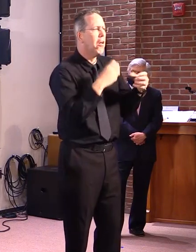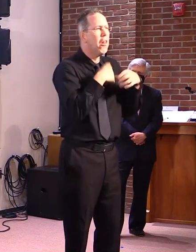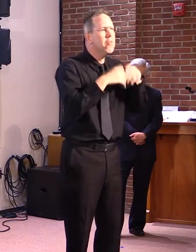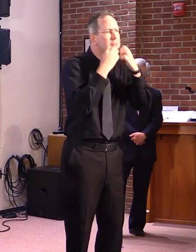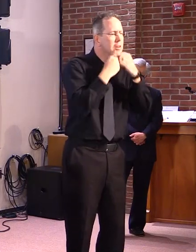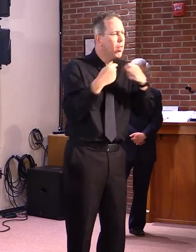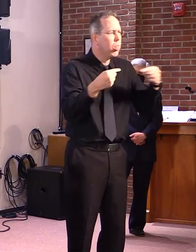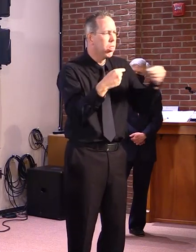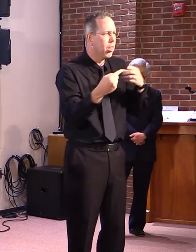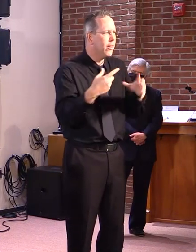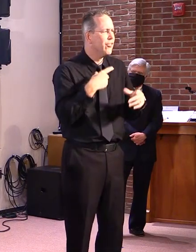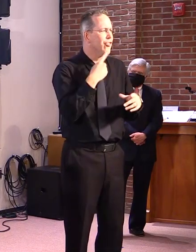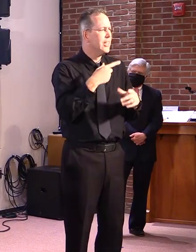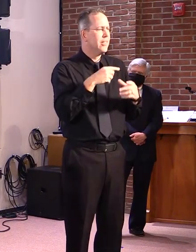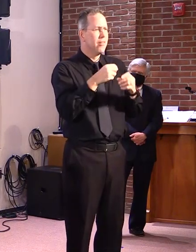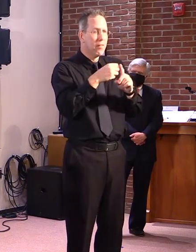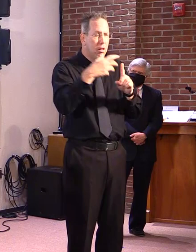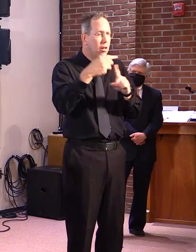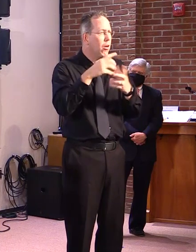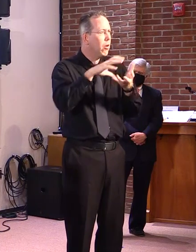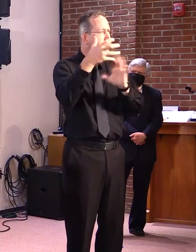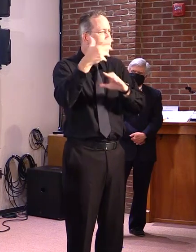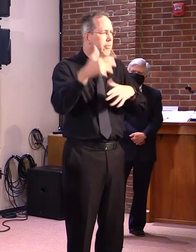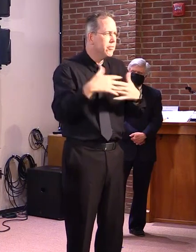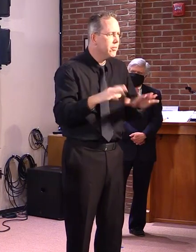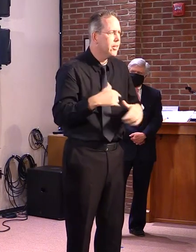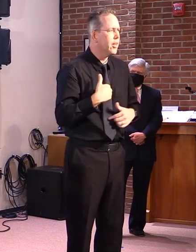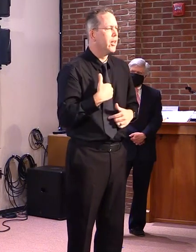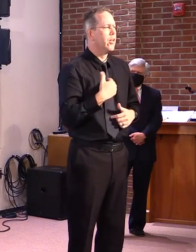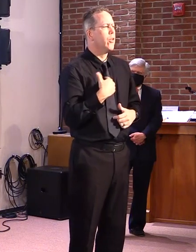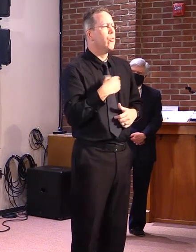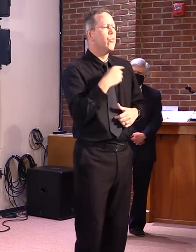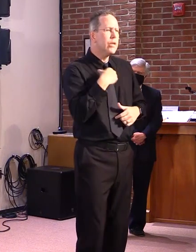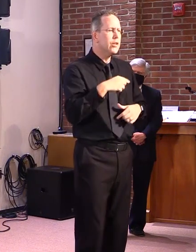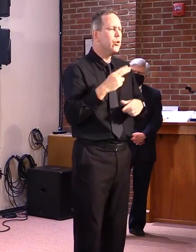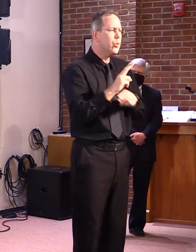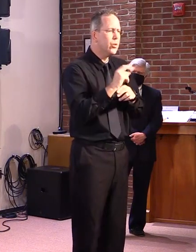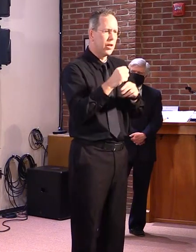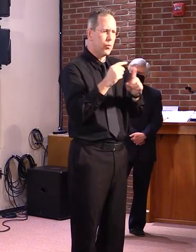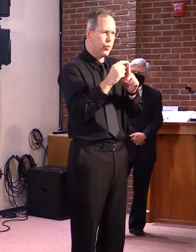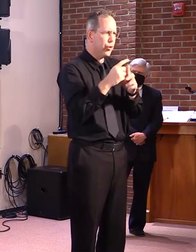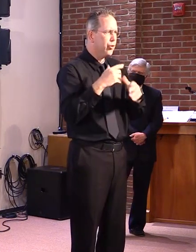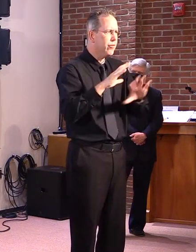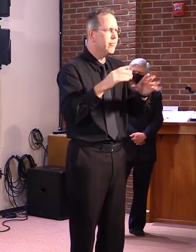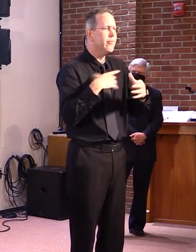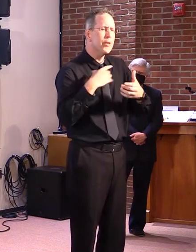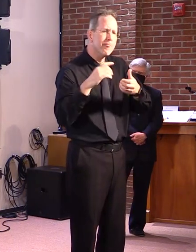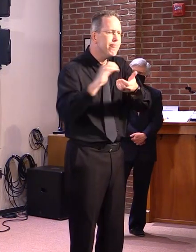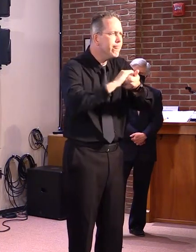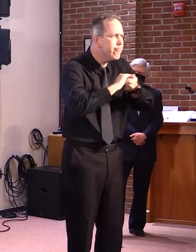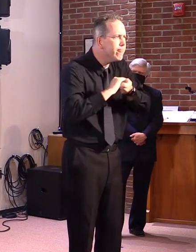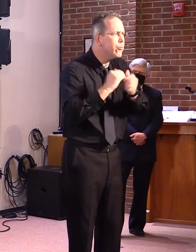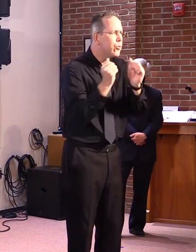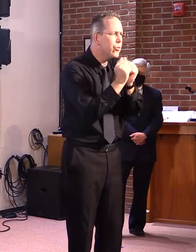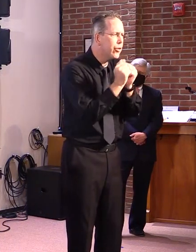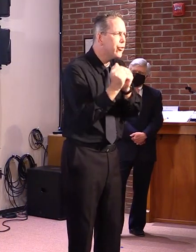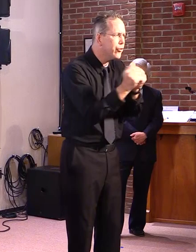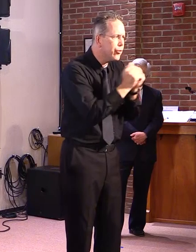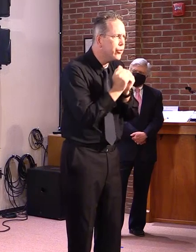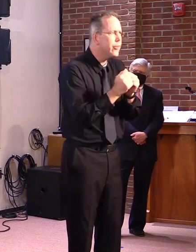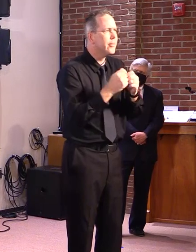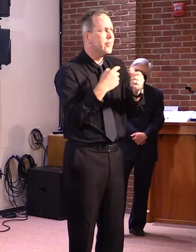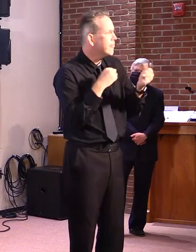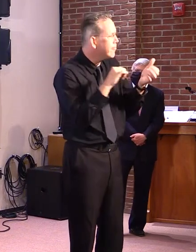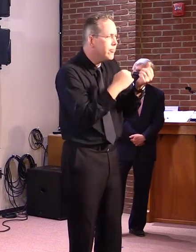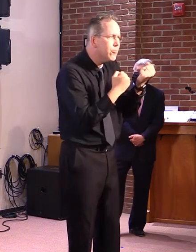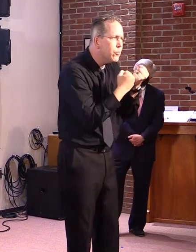that. In Boston, after the bombing, we rallied behind Boston, Boston Strong, because it was